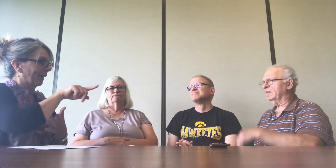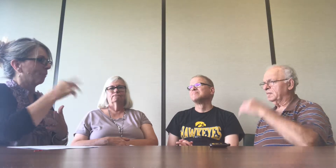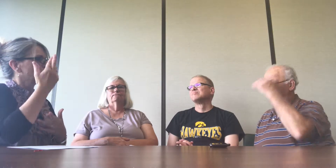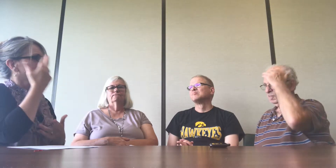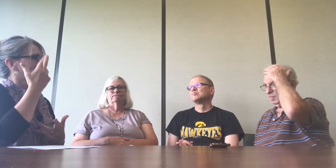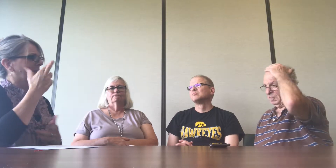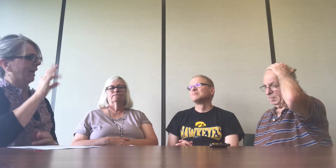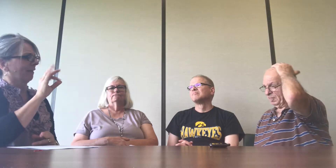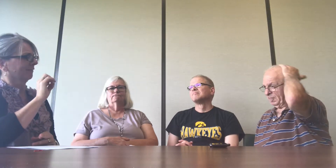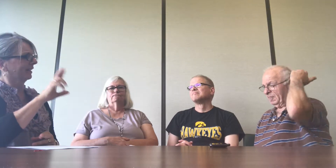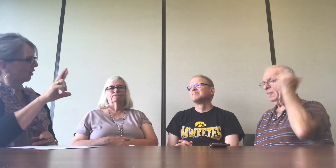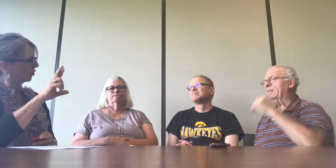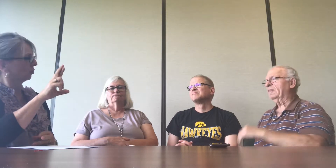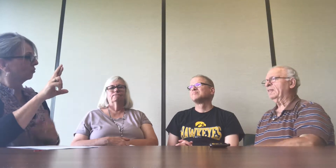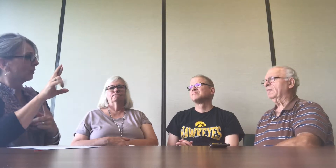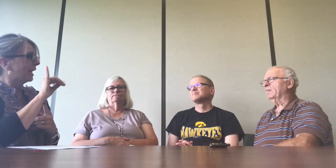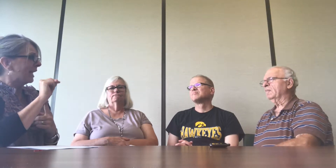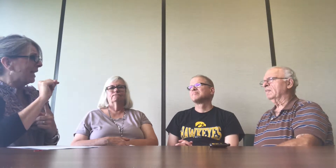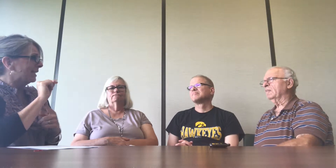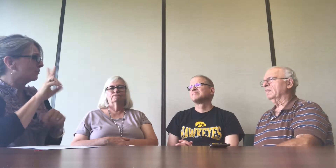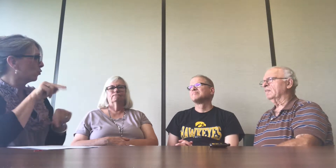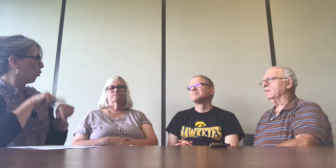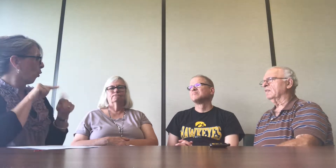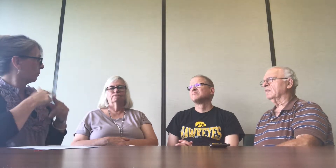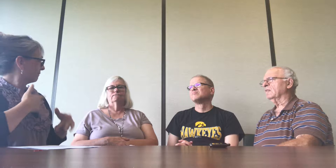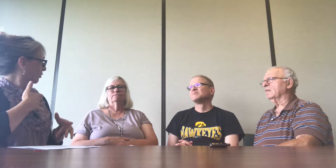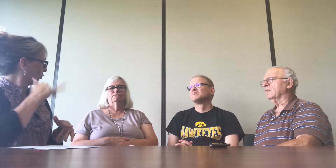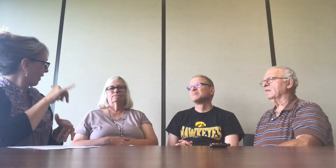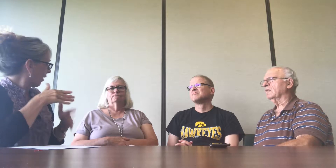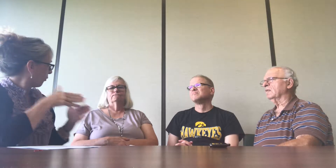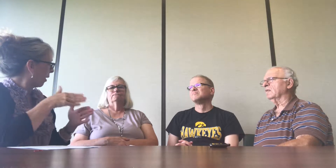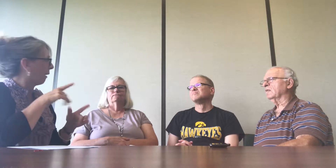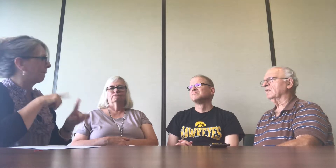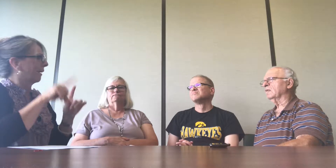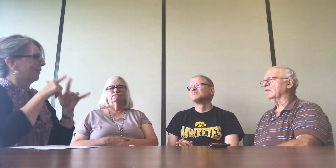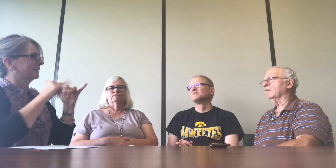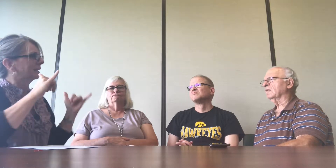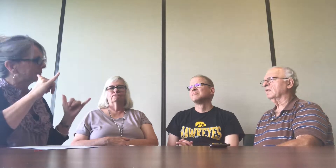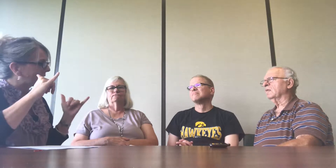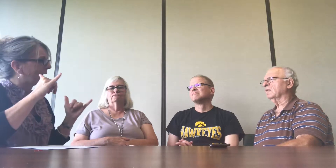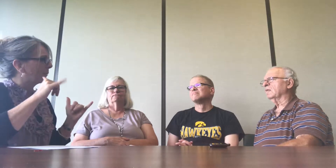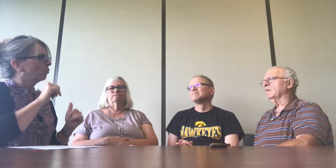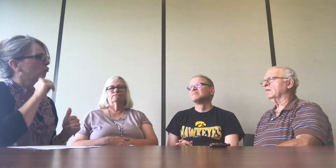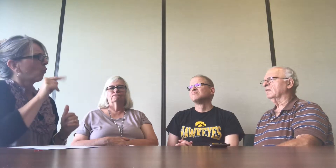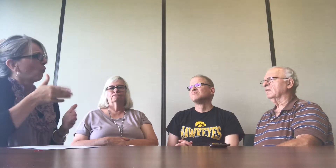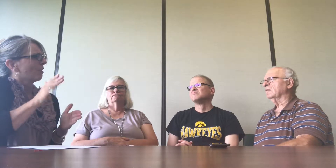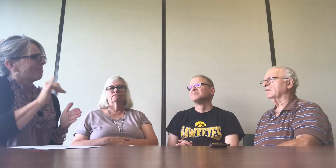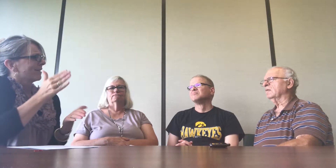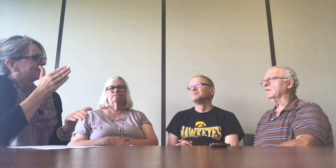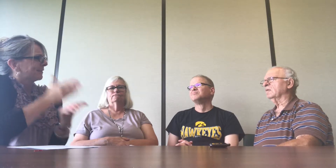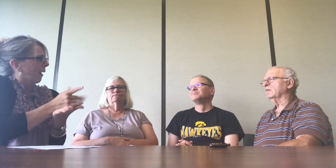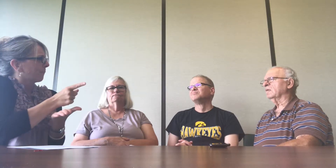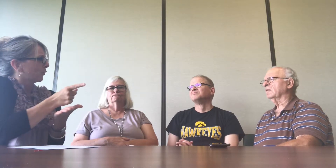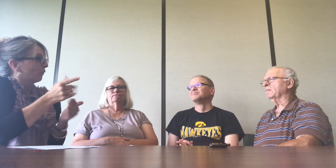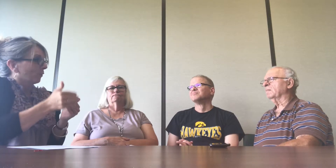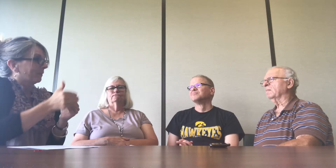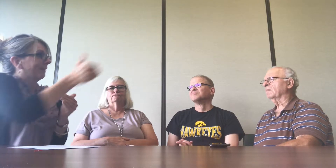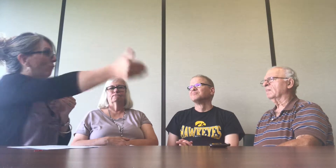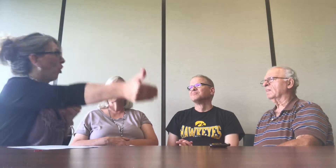to educate and help them understand that it's normal to feel fear. But don't